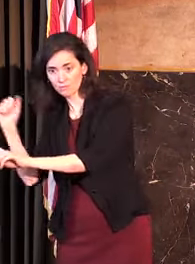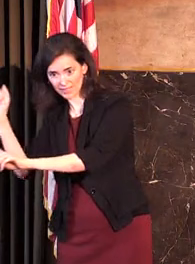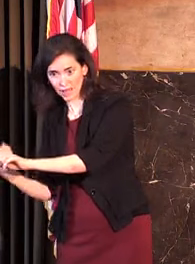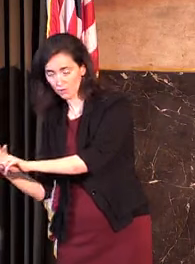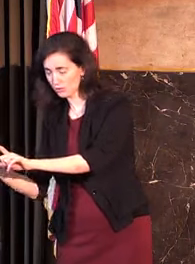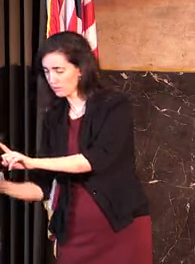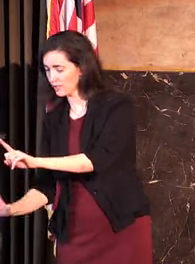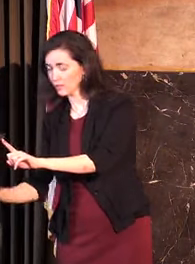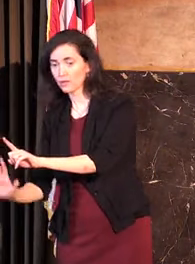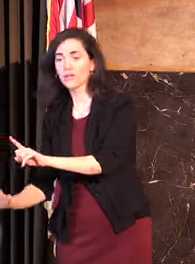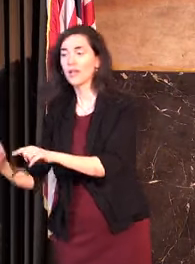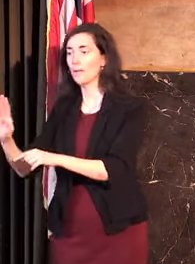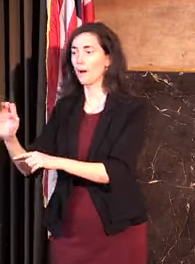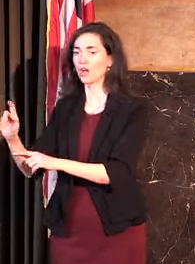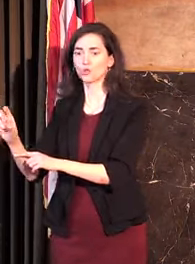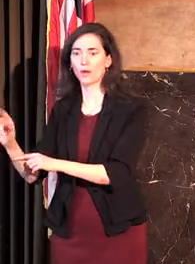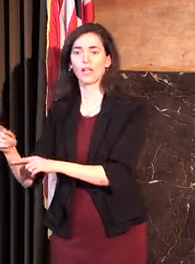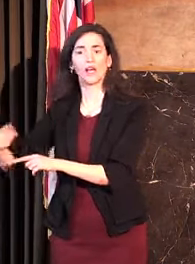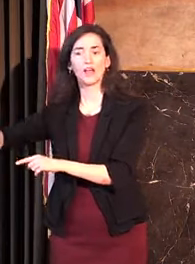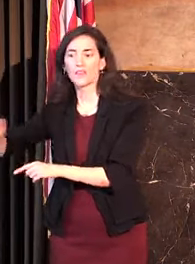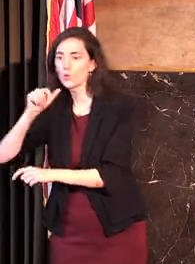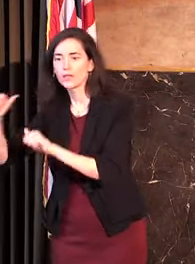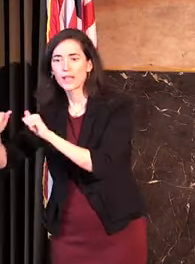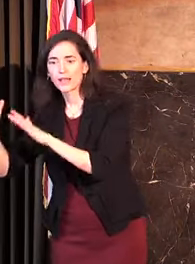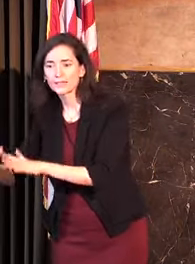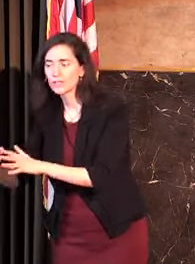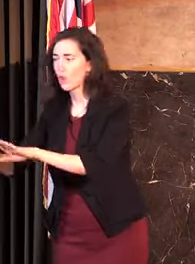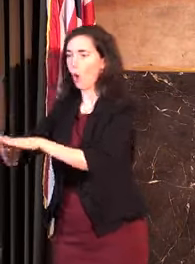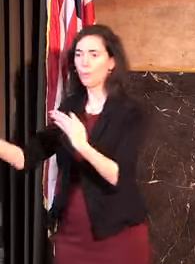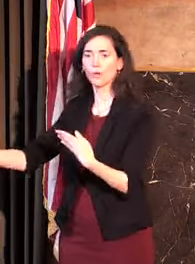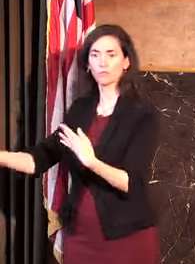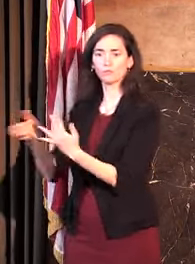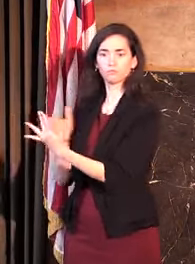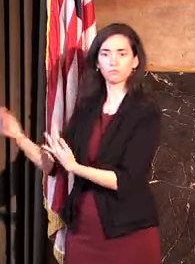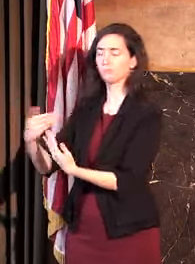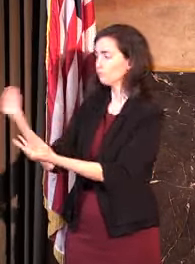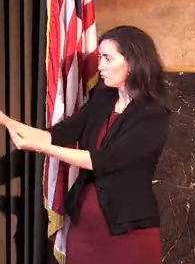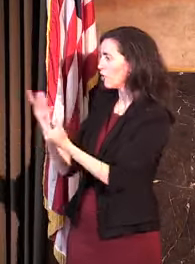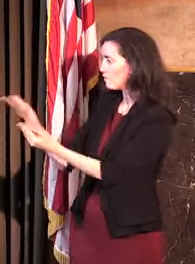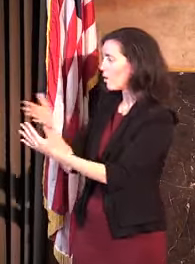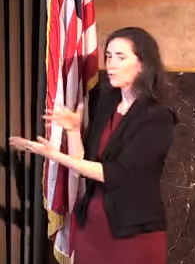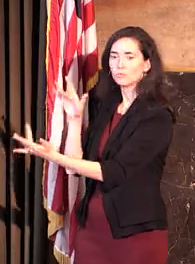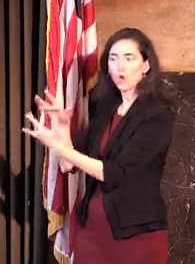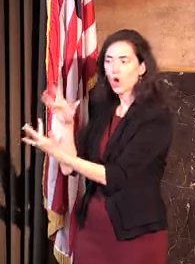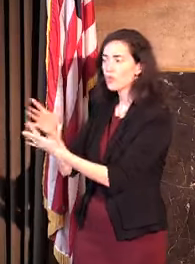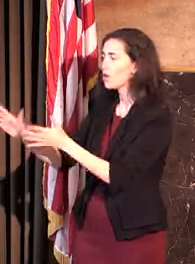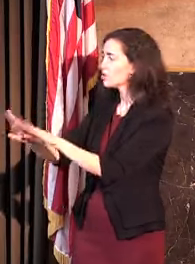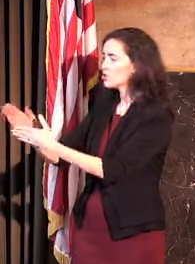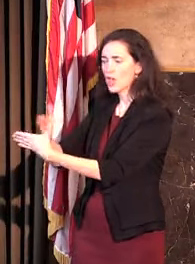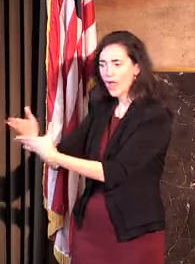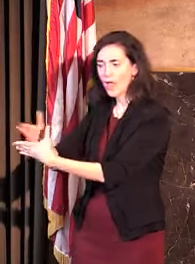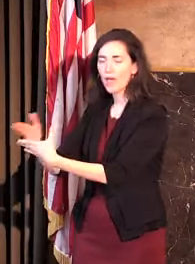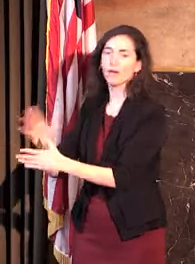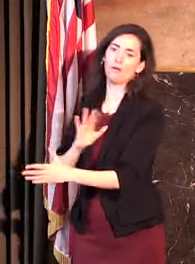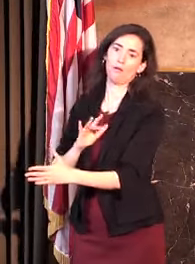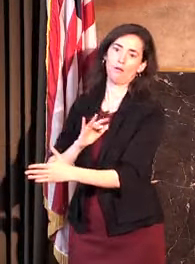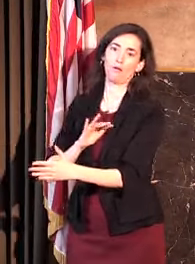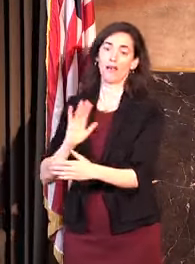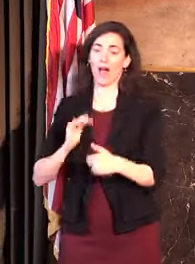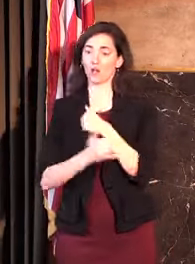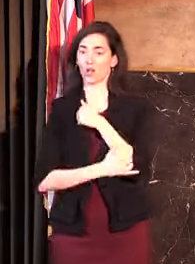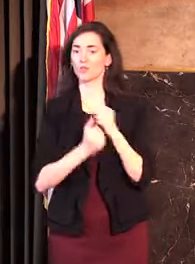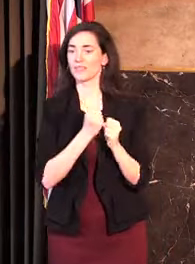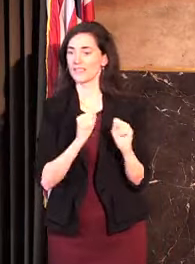debt of gratitude. They were immediately transparent about this, and we, as a state, country, and the world, will be able to respond